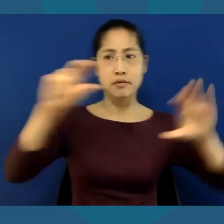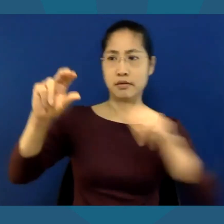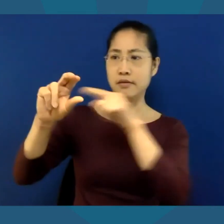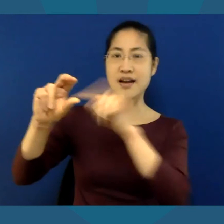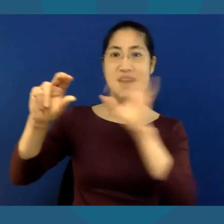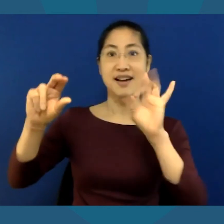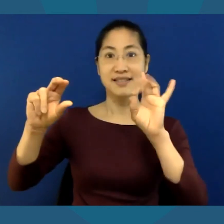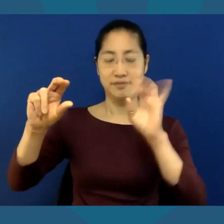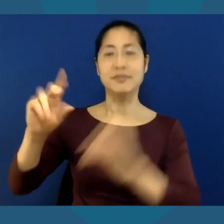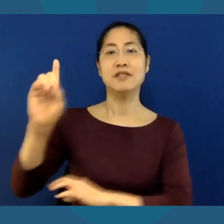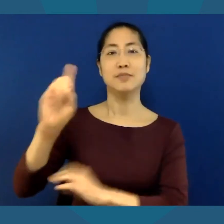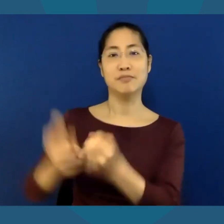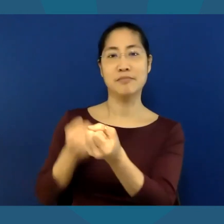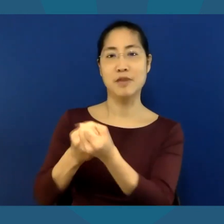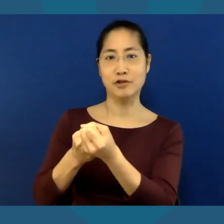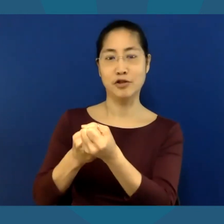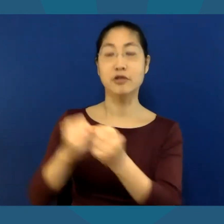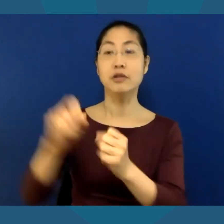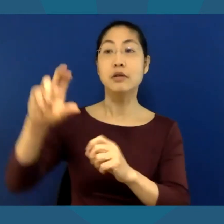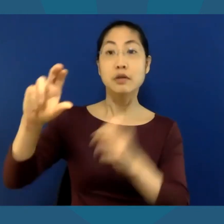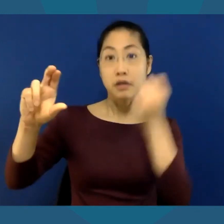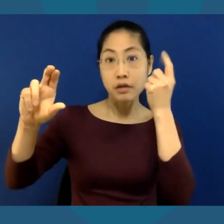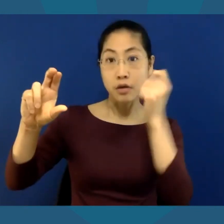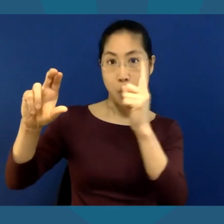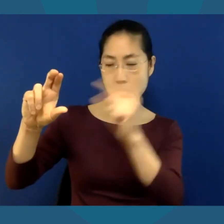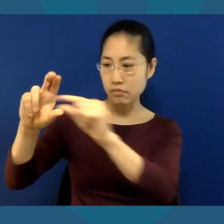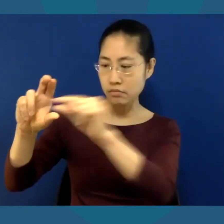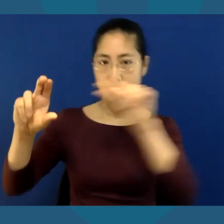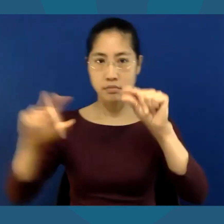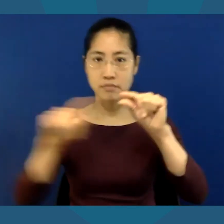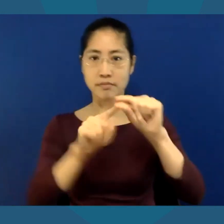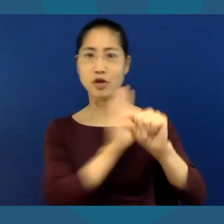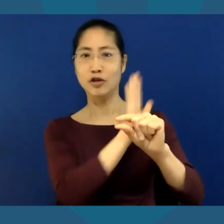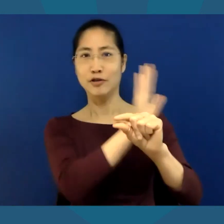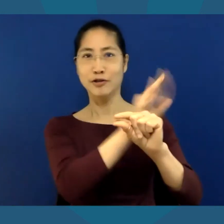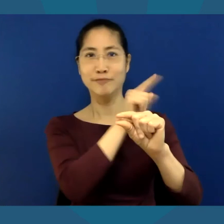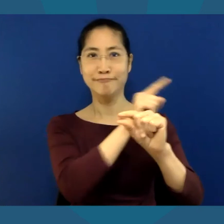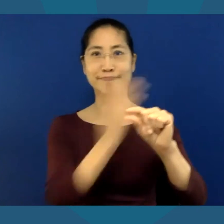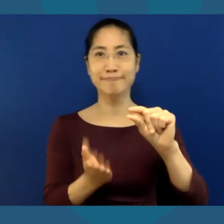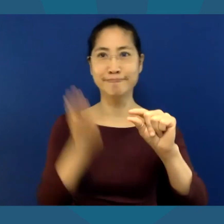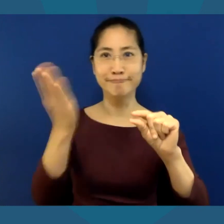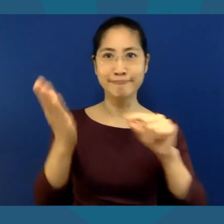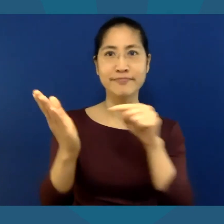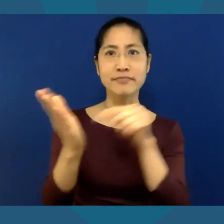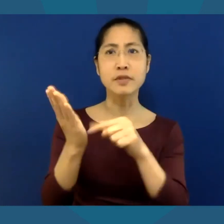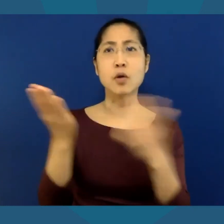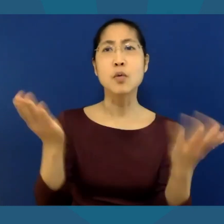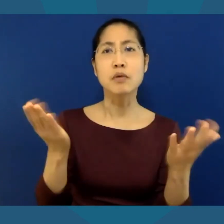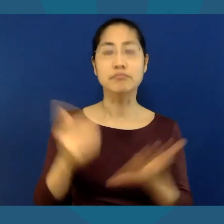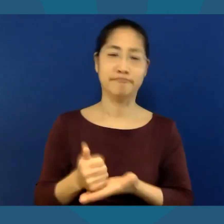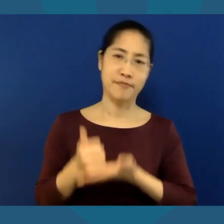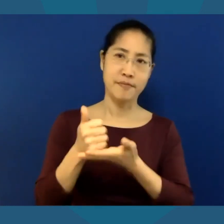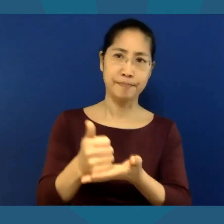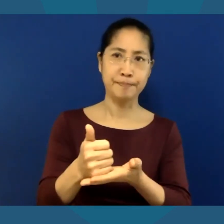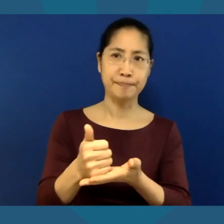bills, and 1 was Victoria's bill to help sexual assault victims get